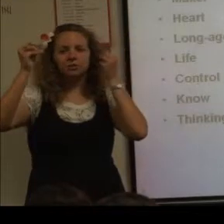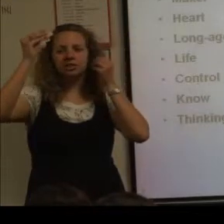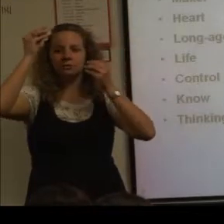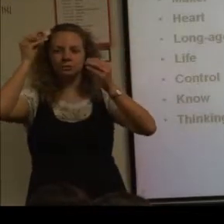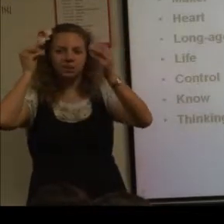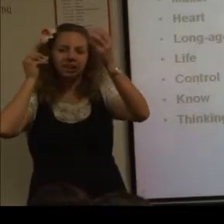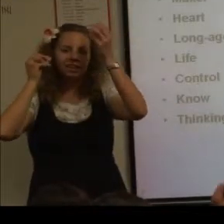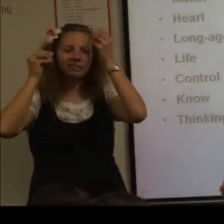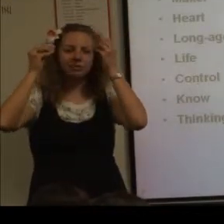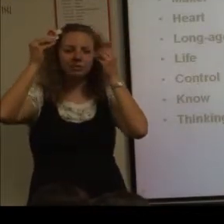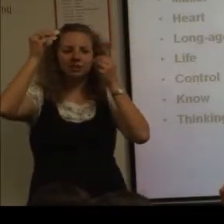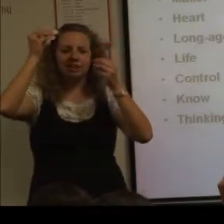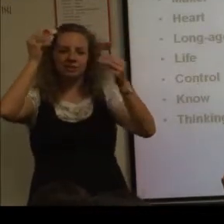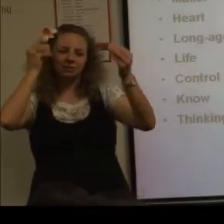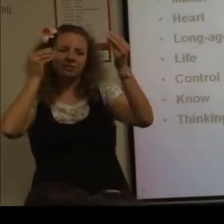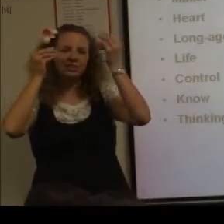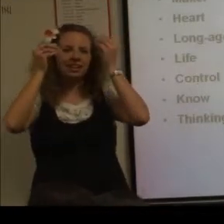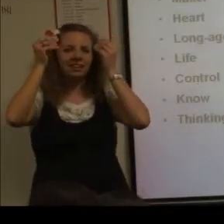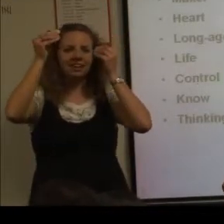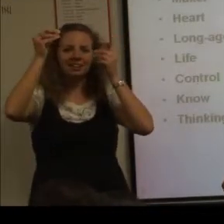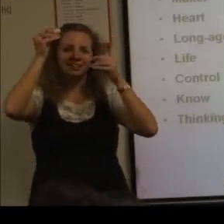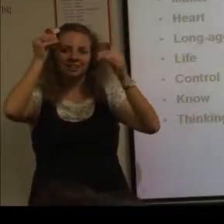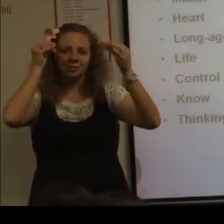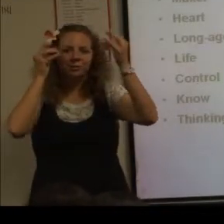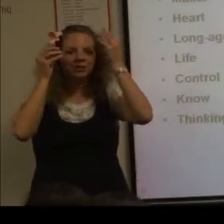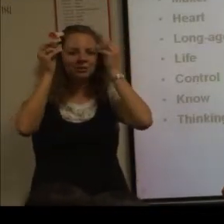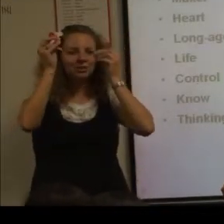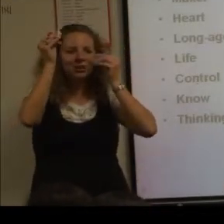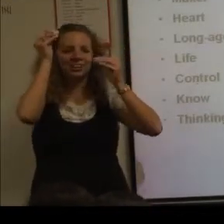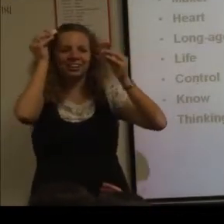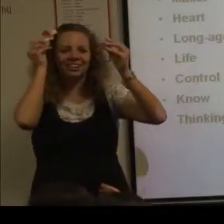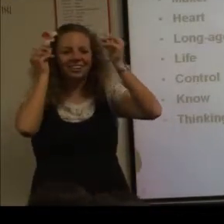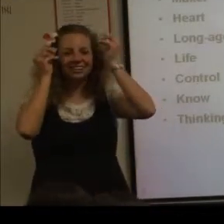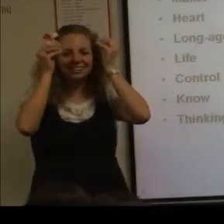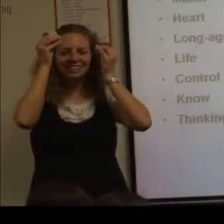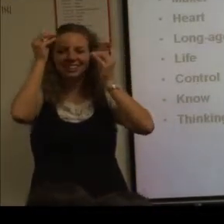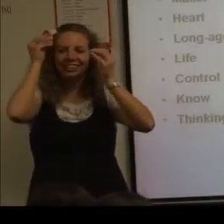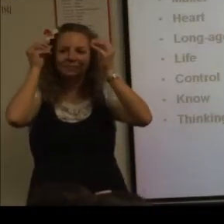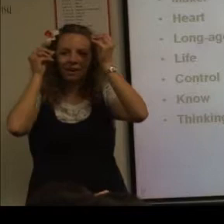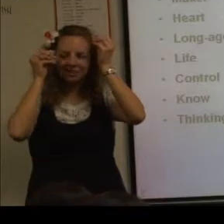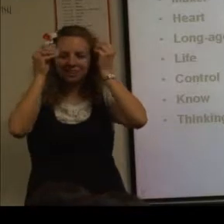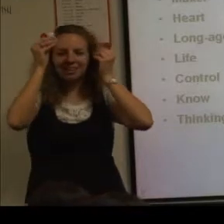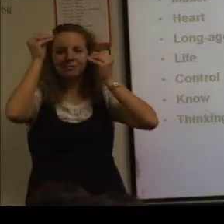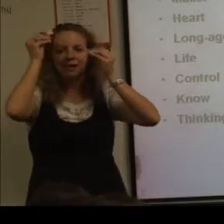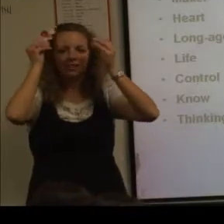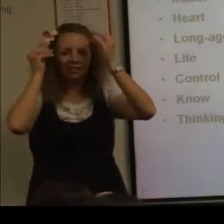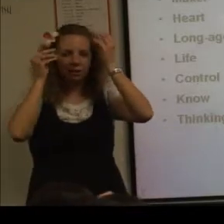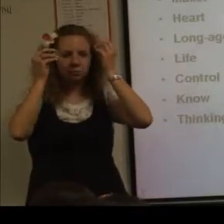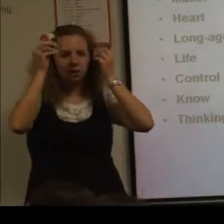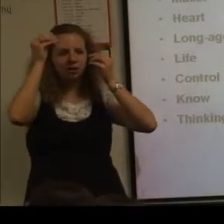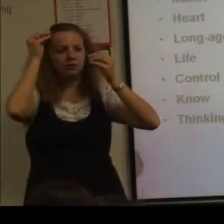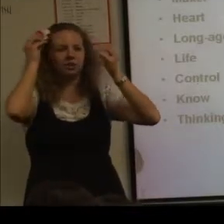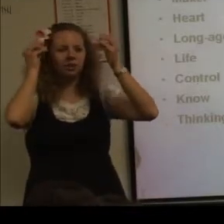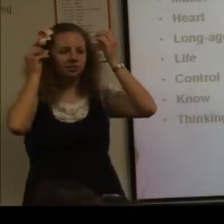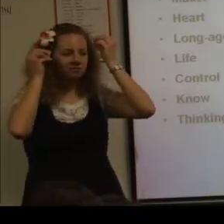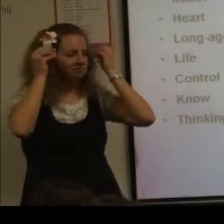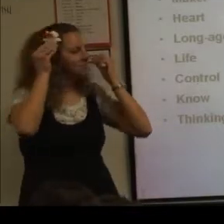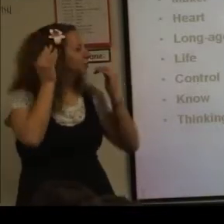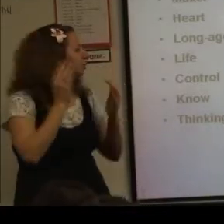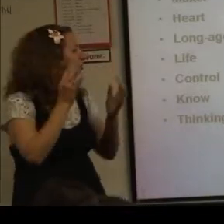do this one, which I like to use a lot too. Kind of like the wheels are turning like you're thinking about it, thinking about it, like you're pondering, or